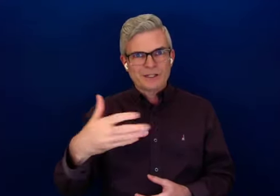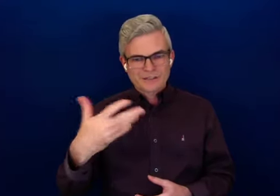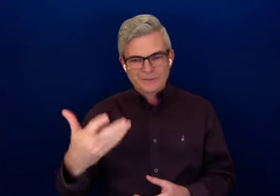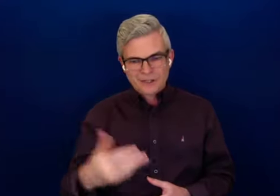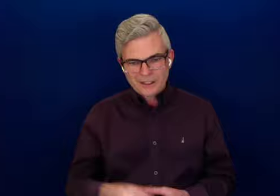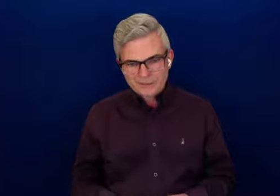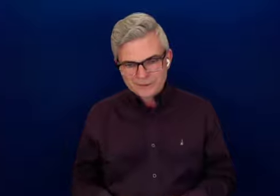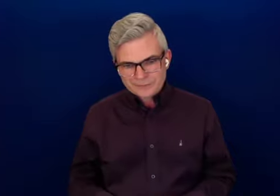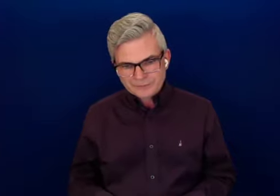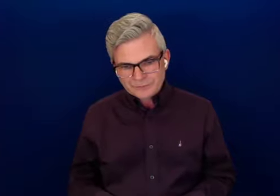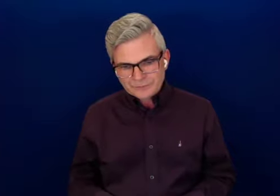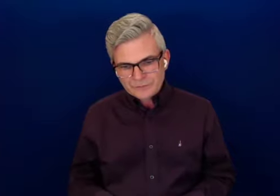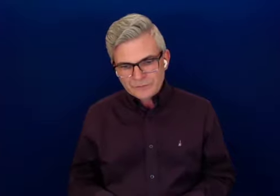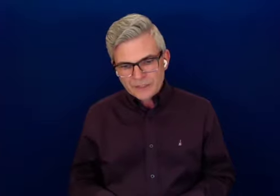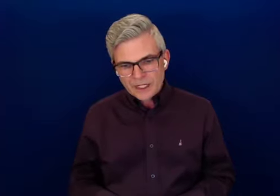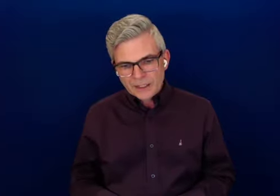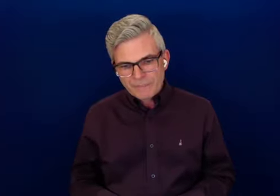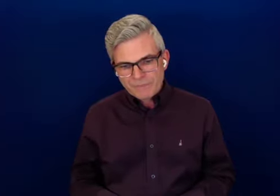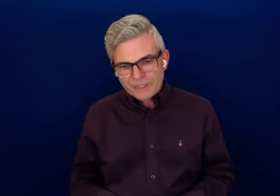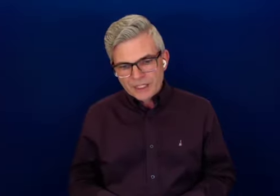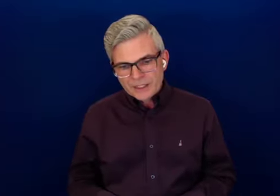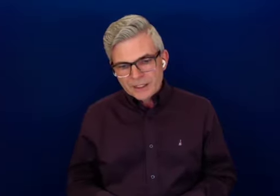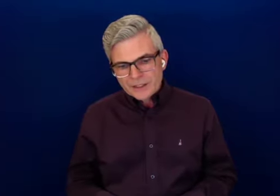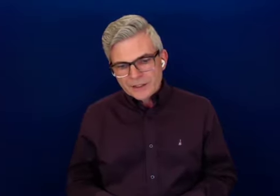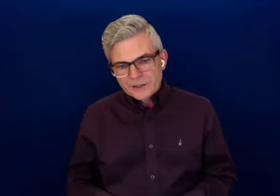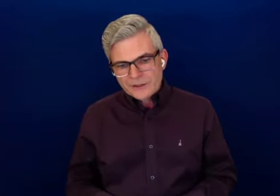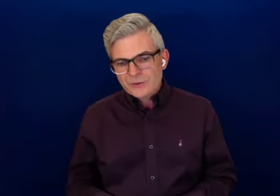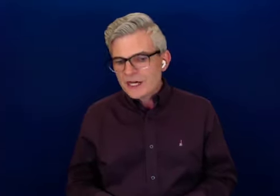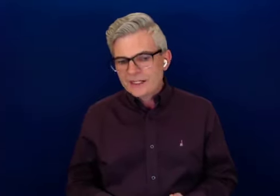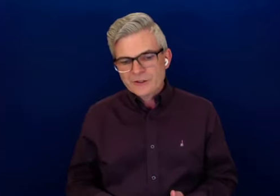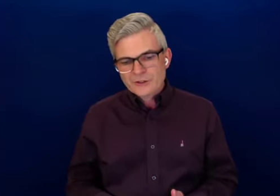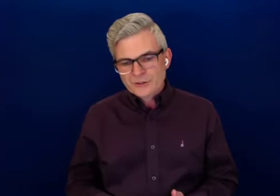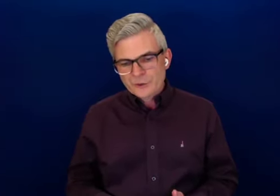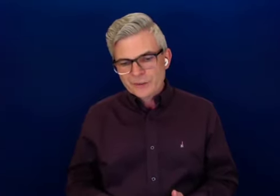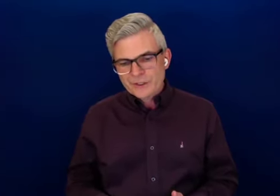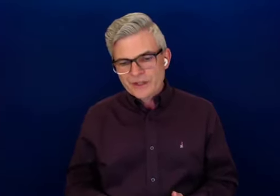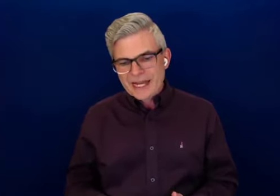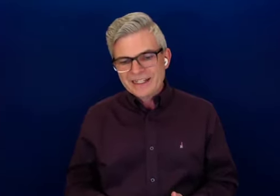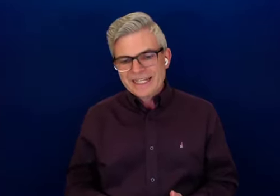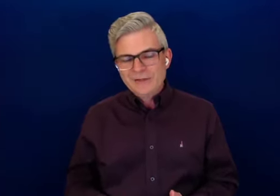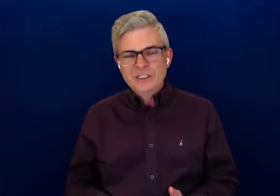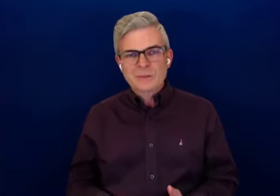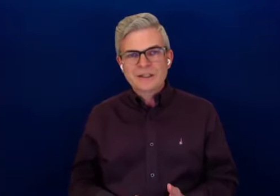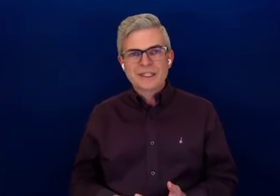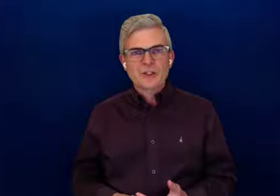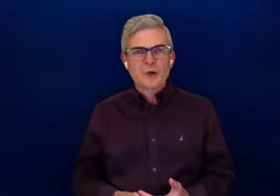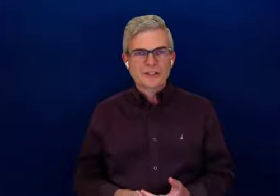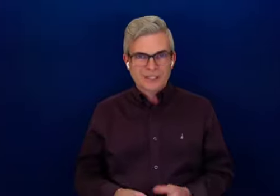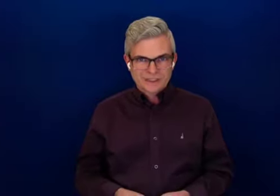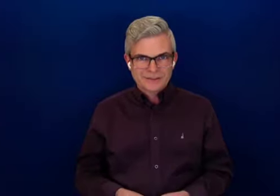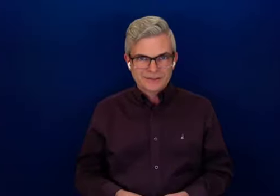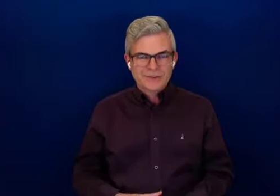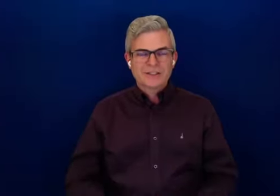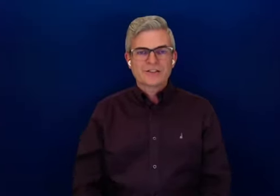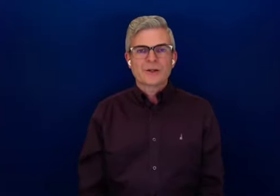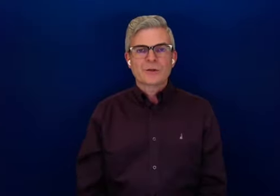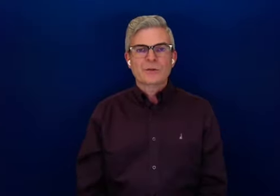us involved. Um, do not end your story with an announcement that you are done.